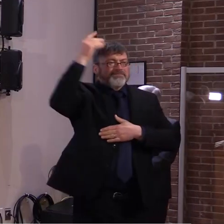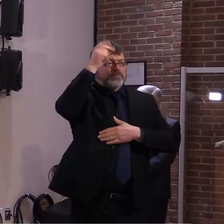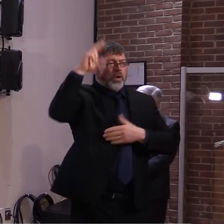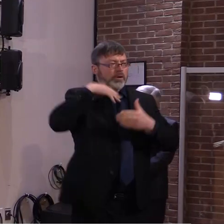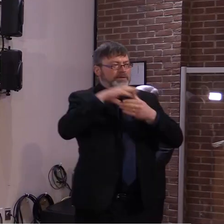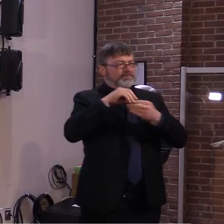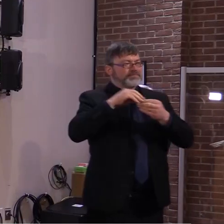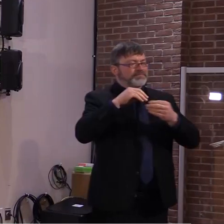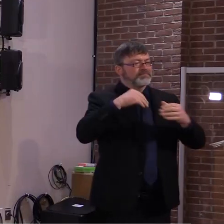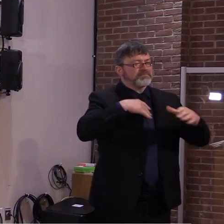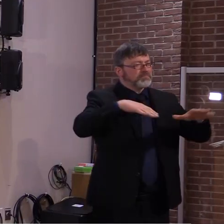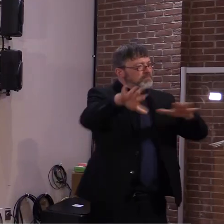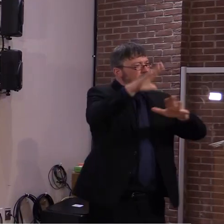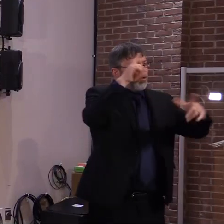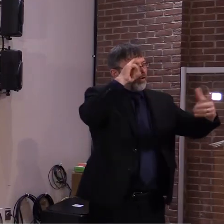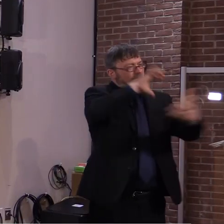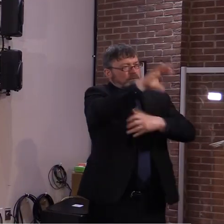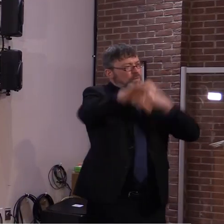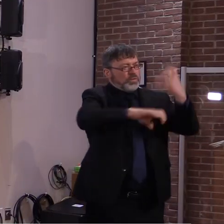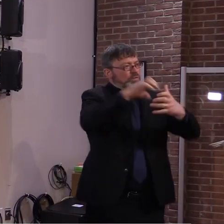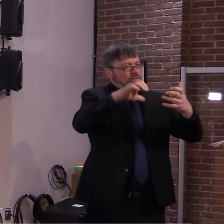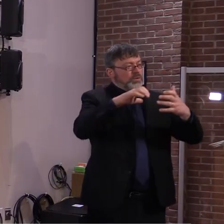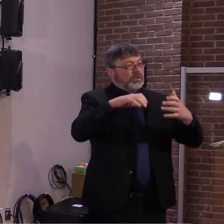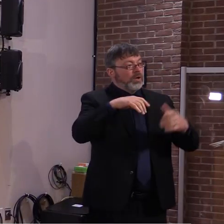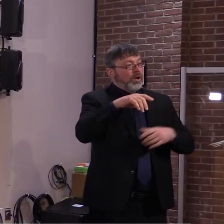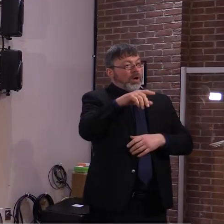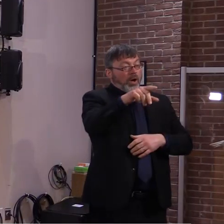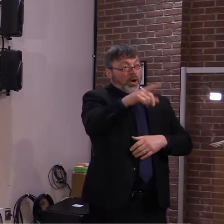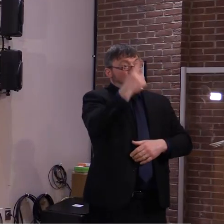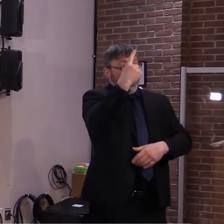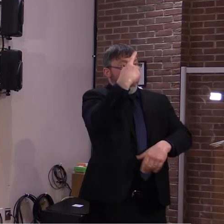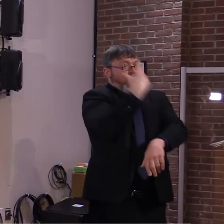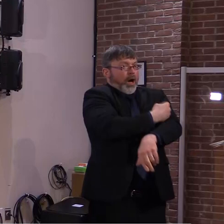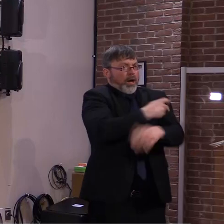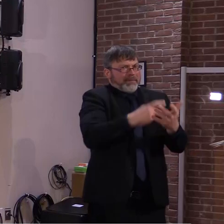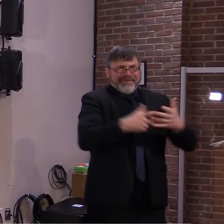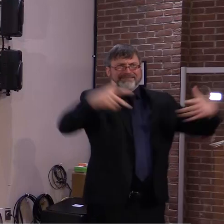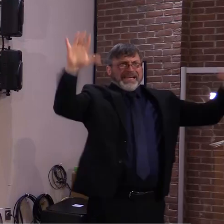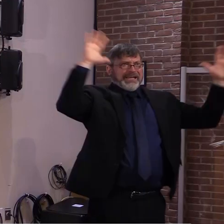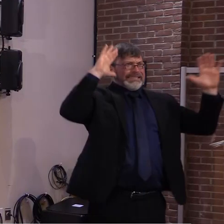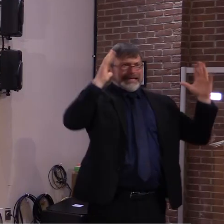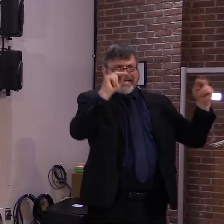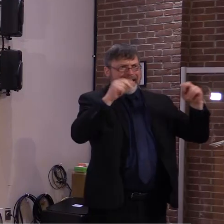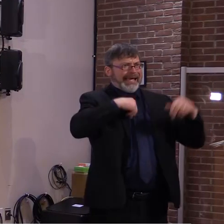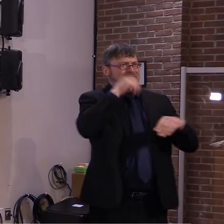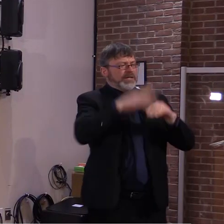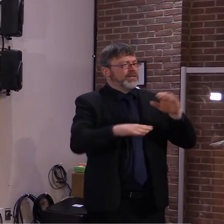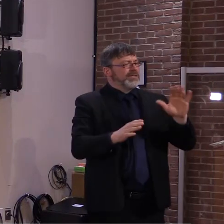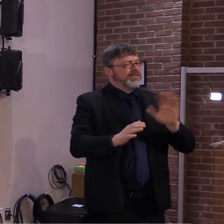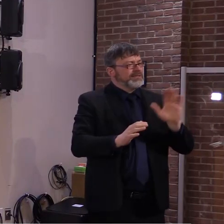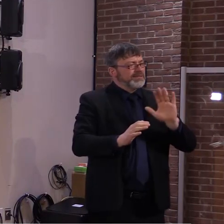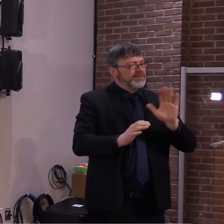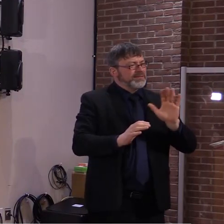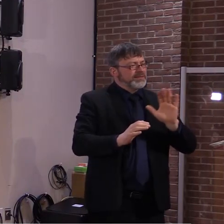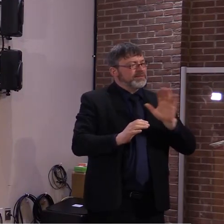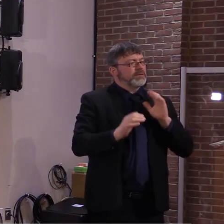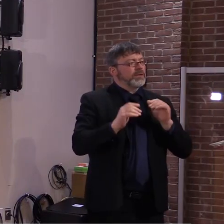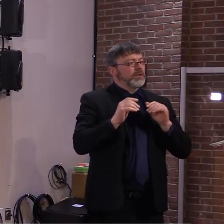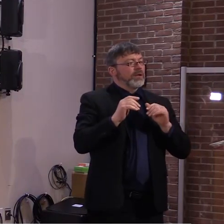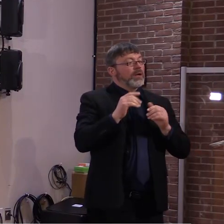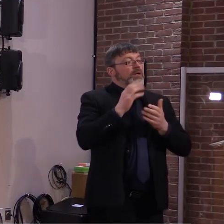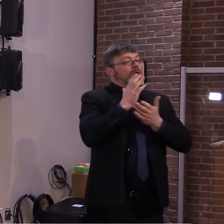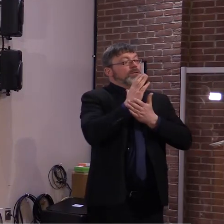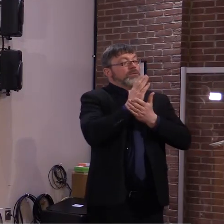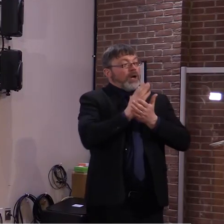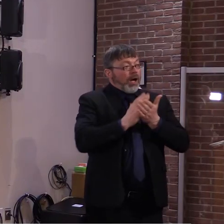One thing you should know is that there were some college students this semester who actually were qualified to be 1A, because